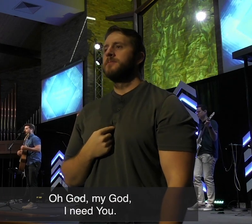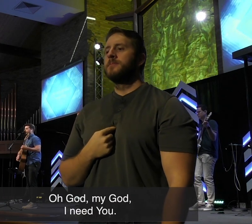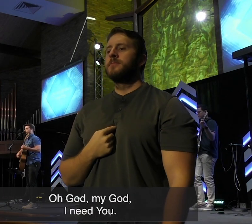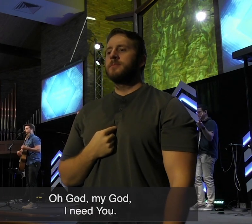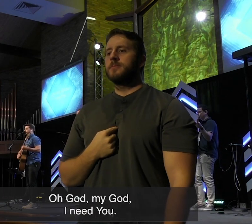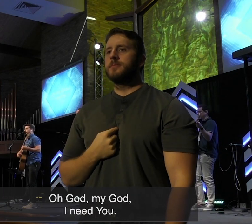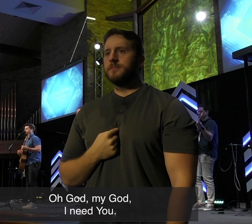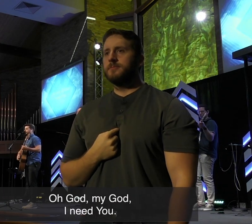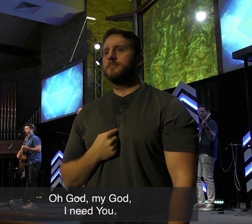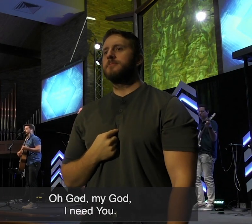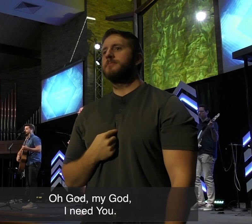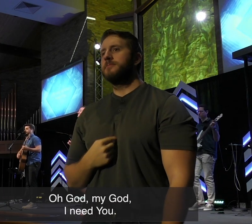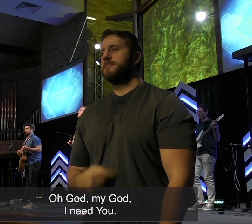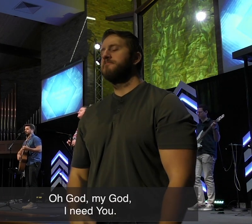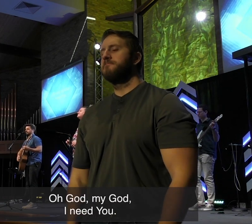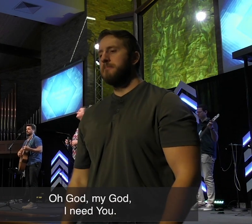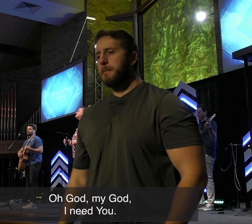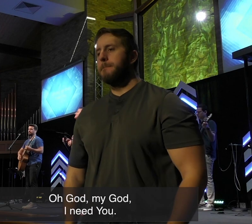He's enough for me.